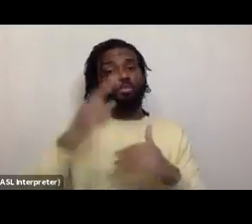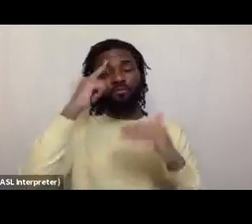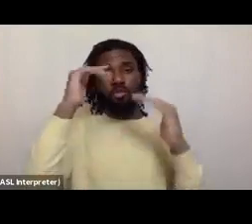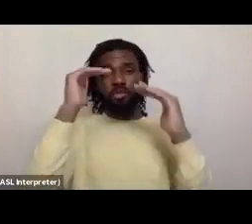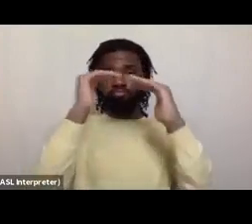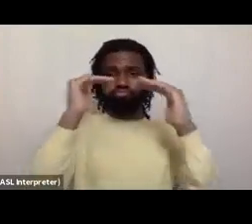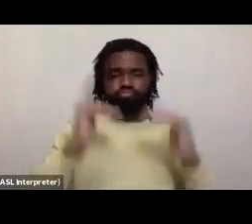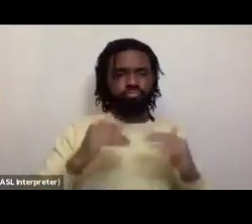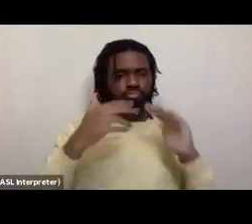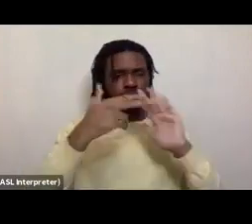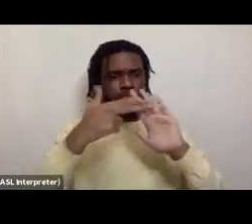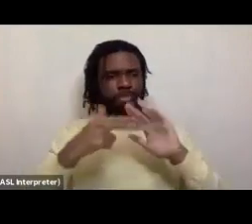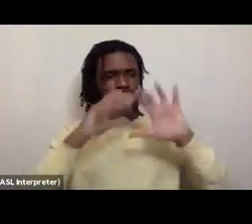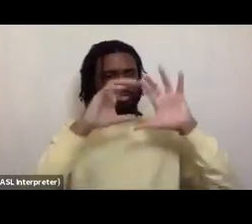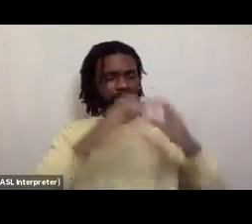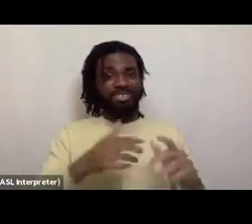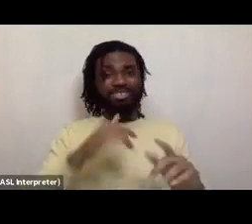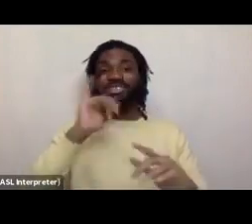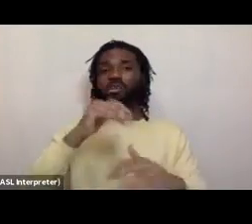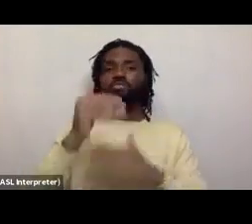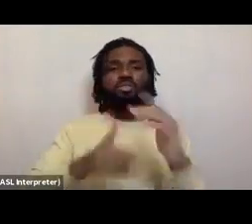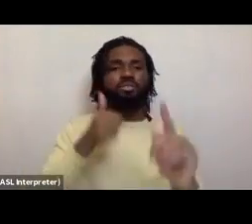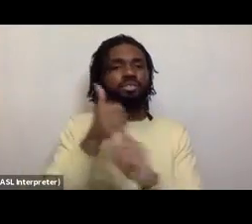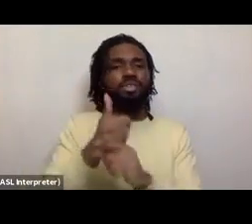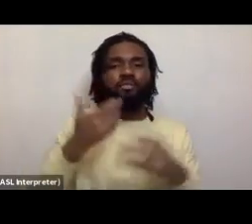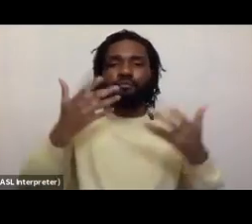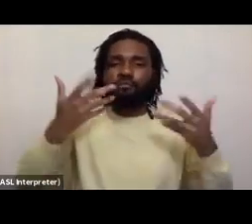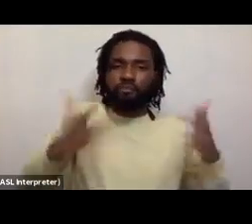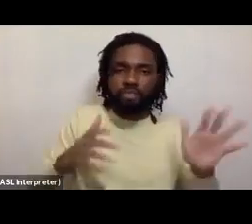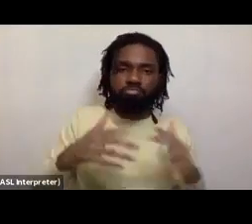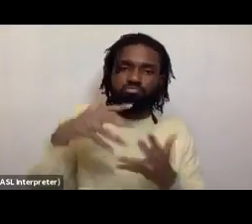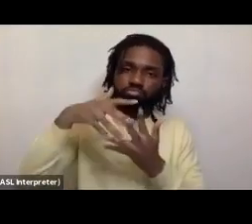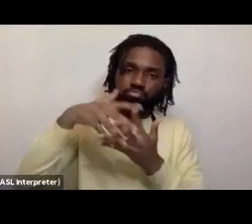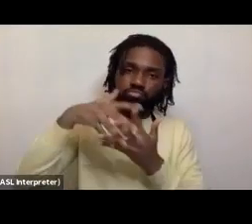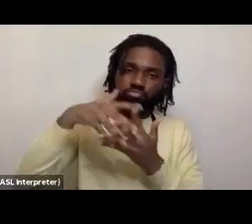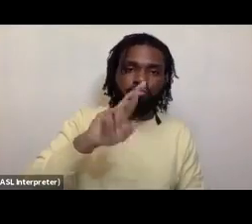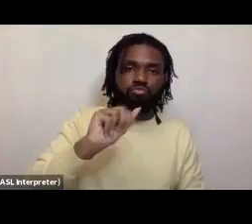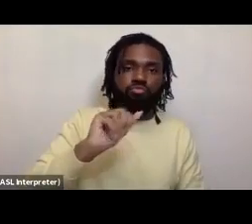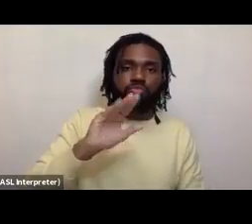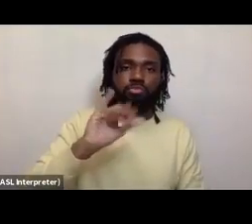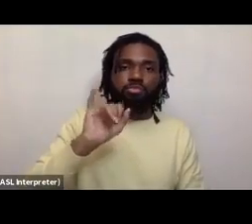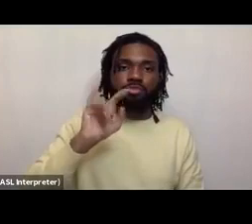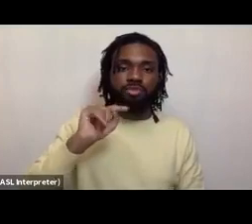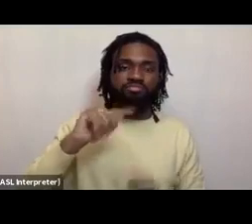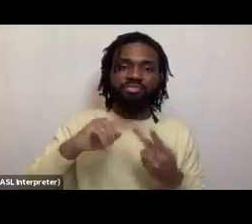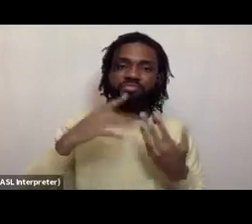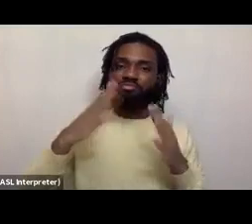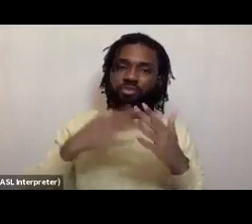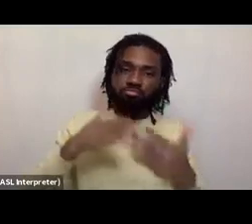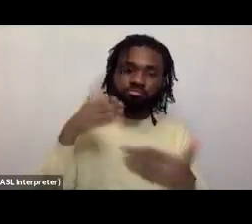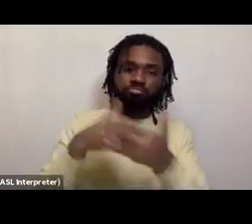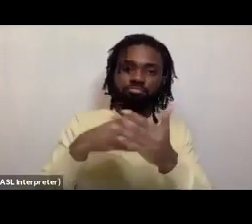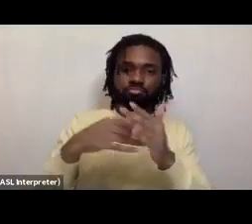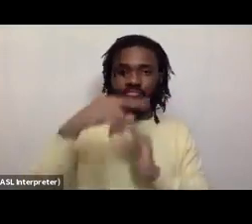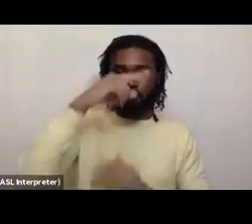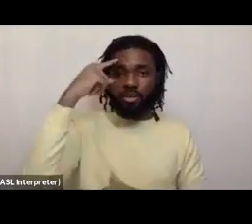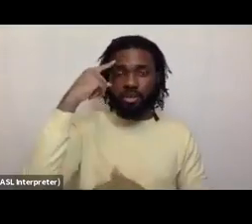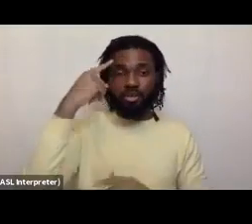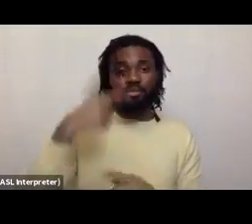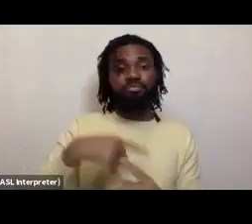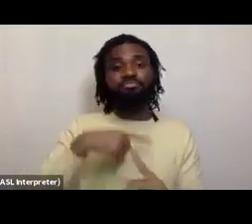that's inherently racist, one that is inherently anti-Black, and one that is